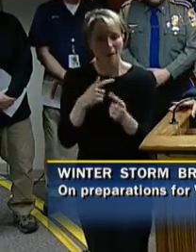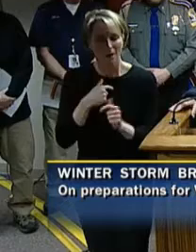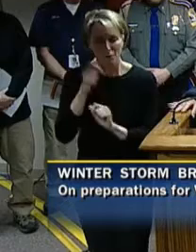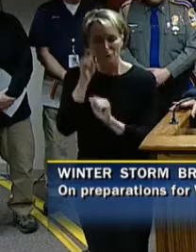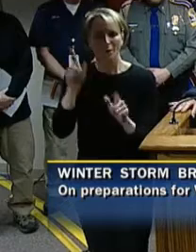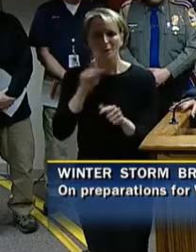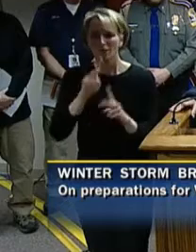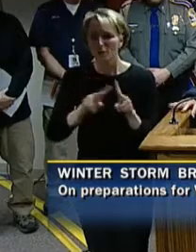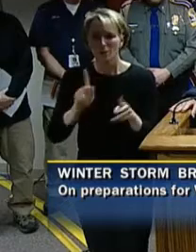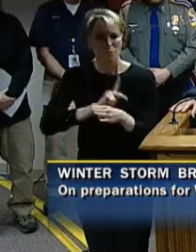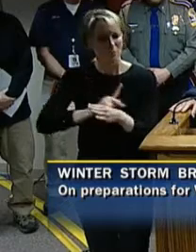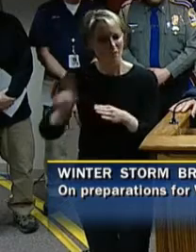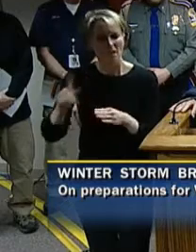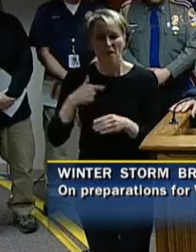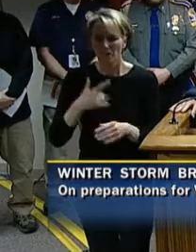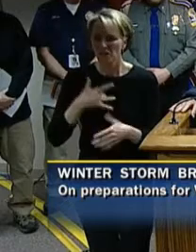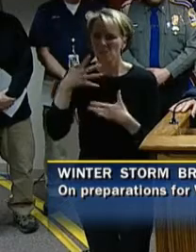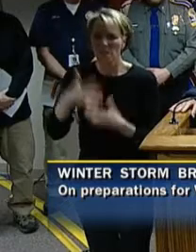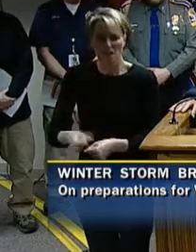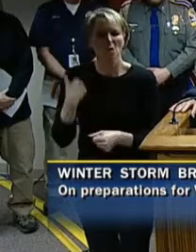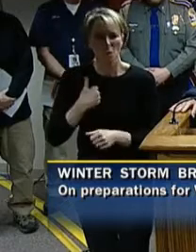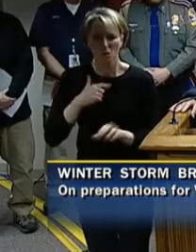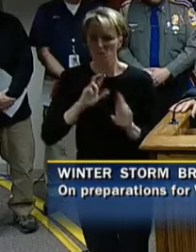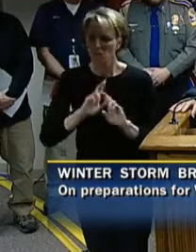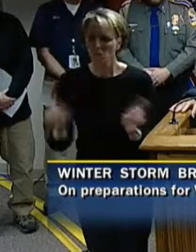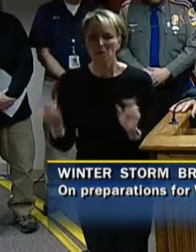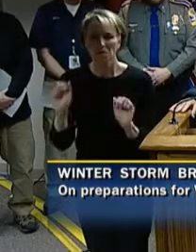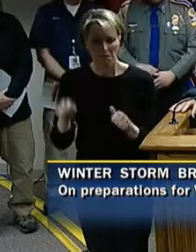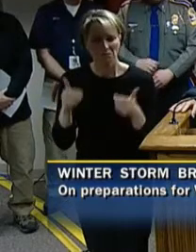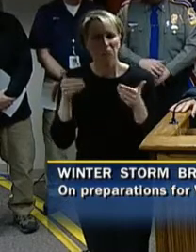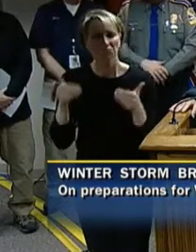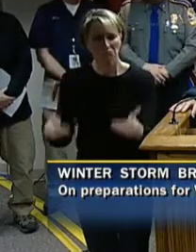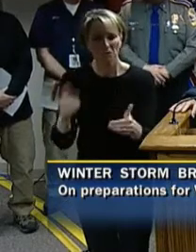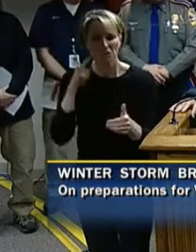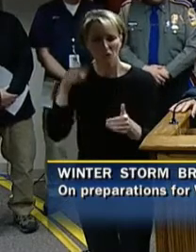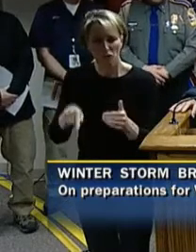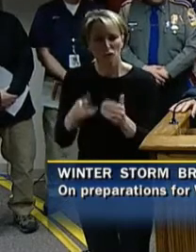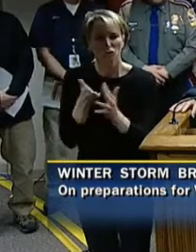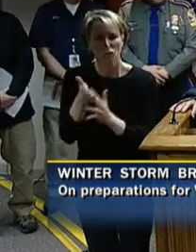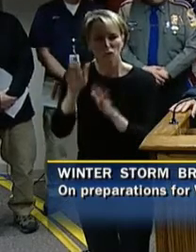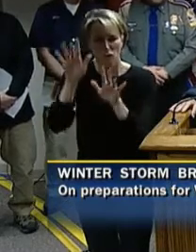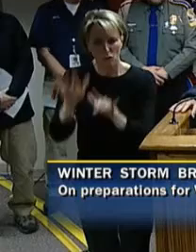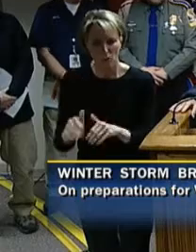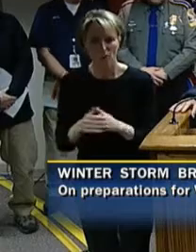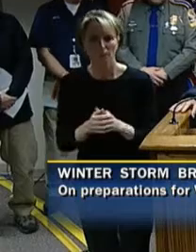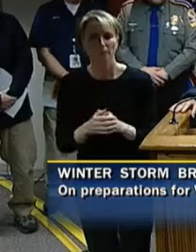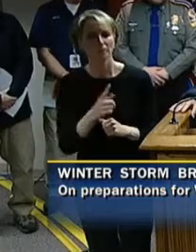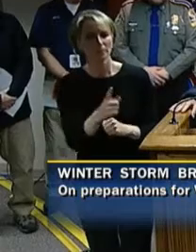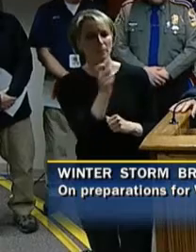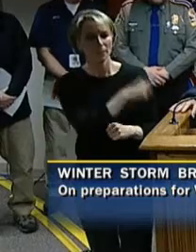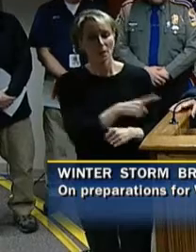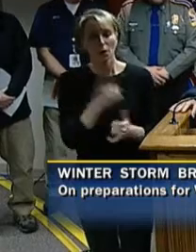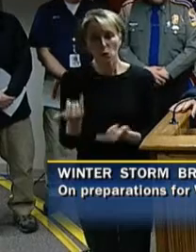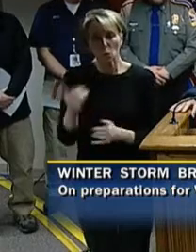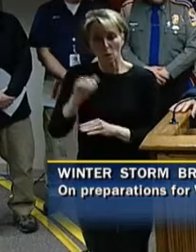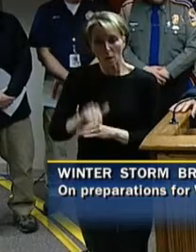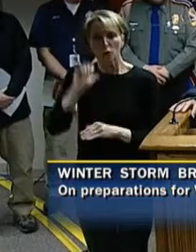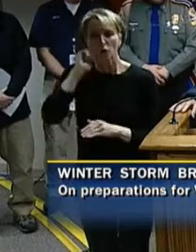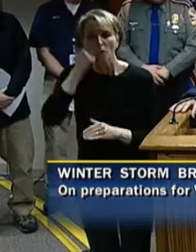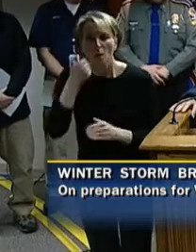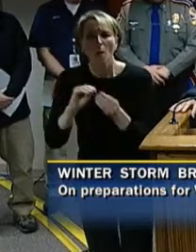people, and I feel very confident that we're ready for this. What is your major concern tonight into tomorrow?